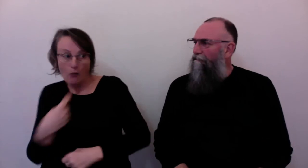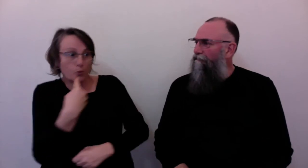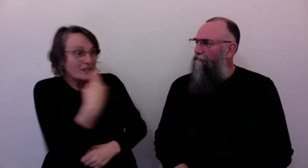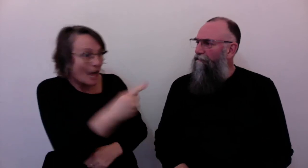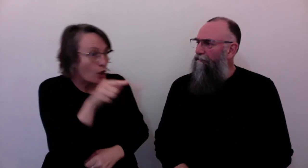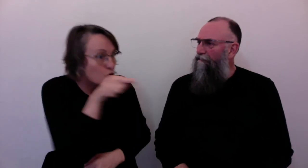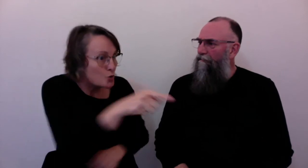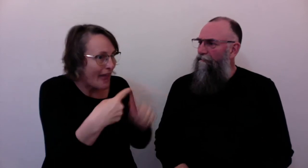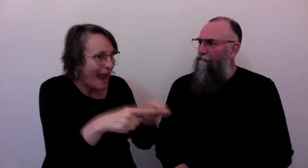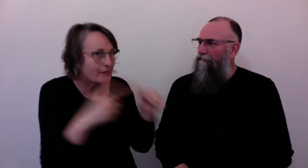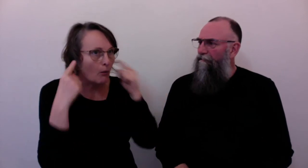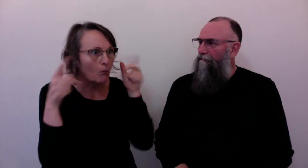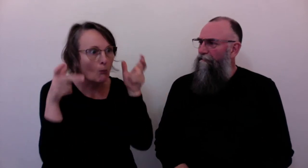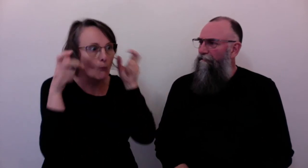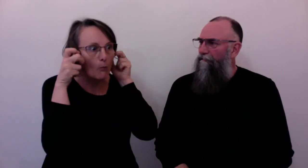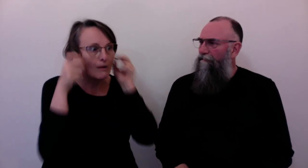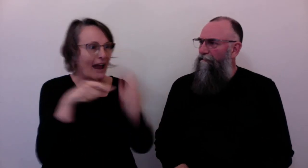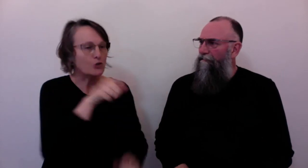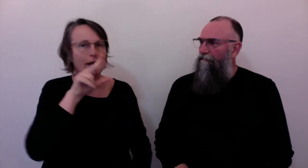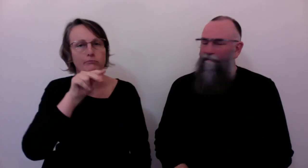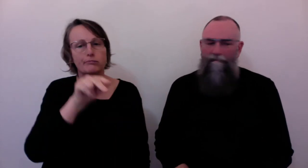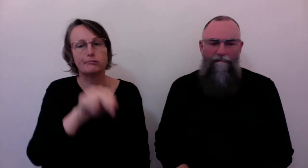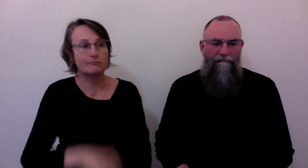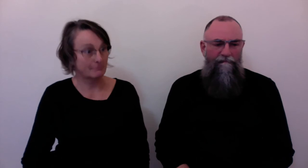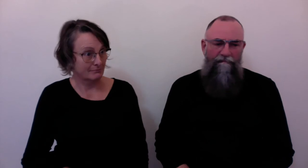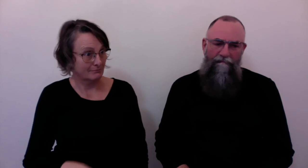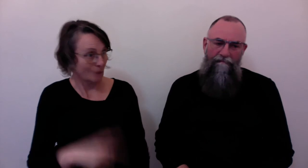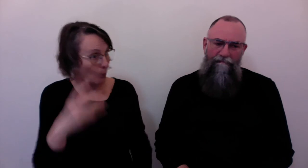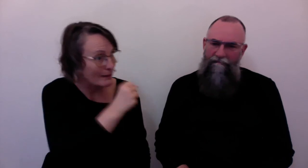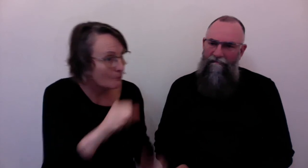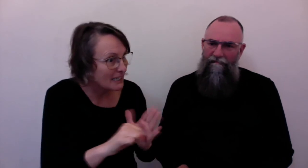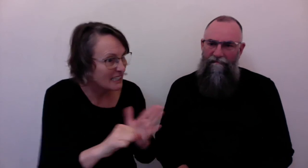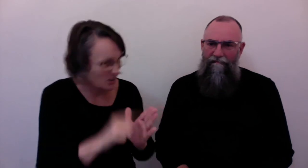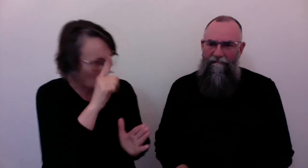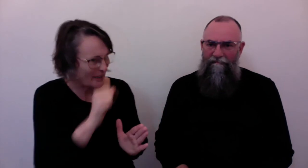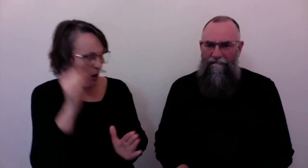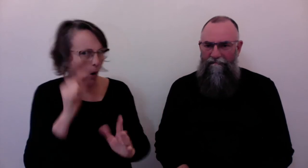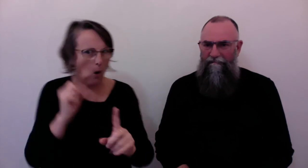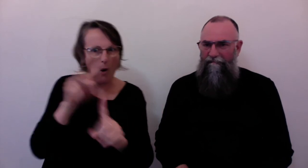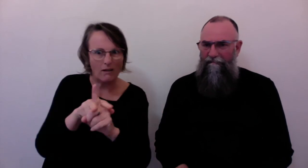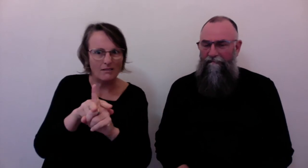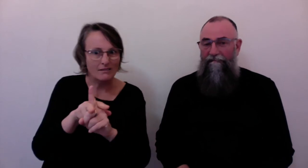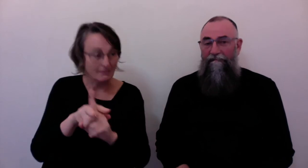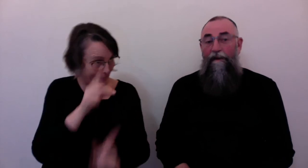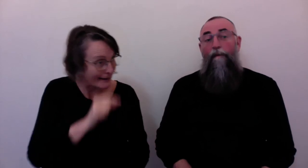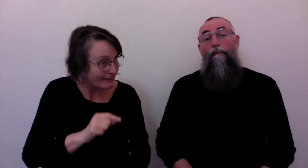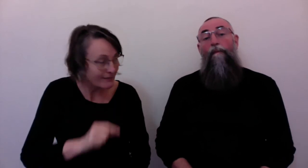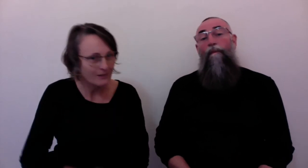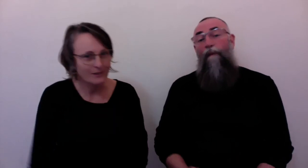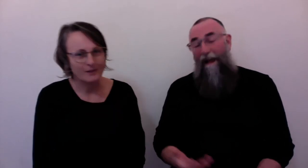Would they know? Can you see any sort of flaw in this plan for us to cheat the system? Well, we